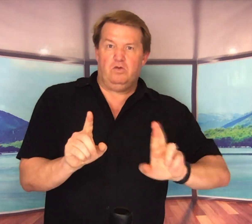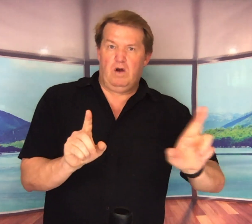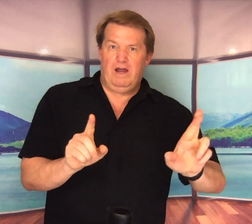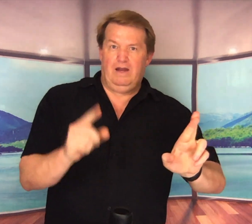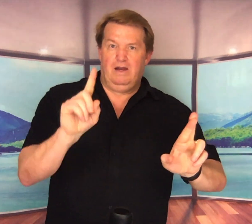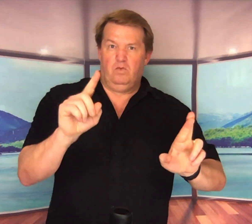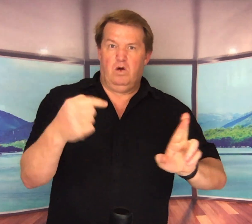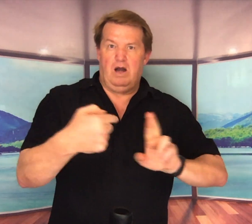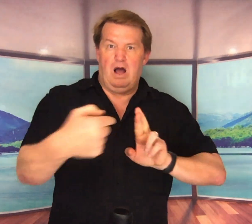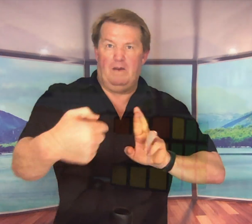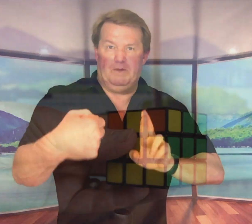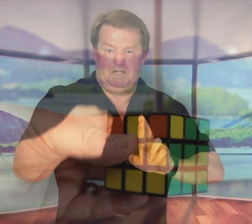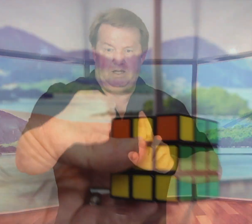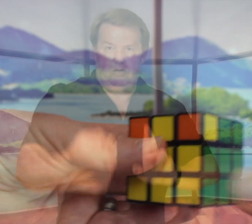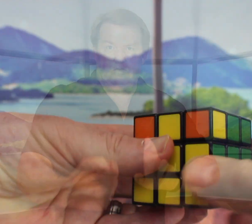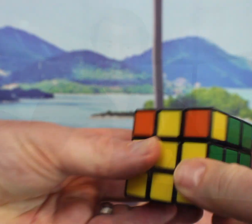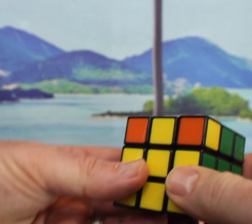right and one opposite you.